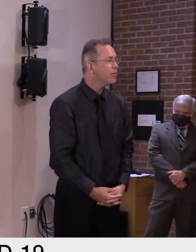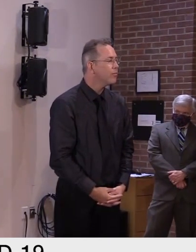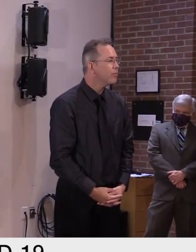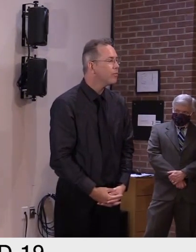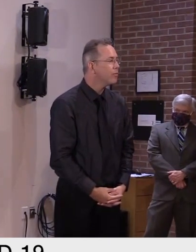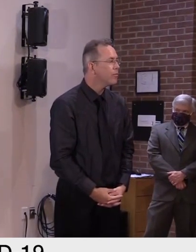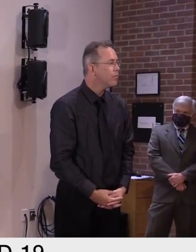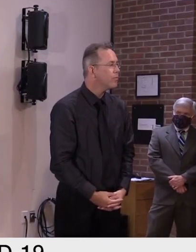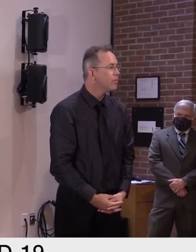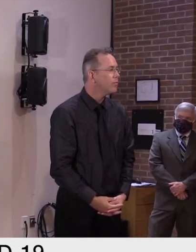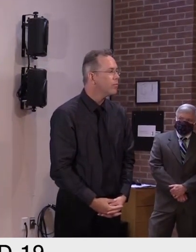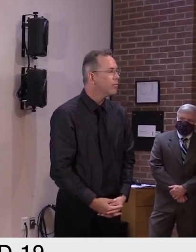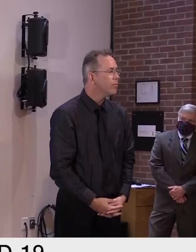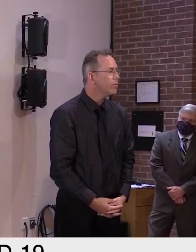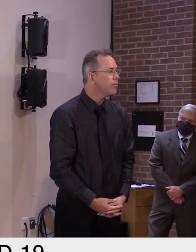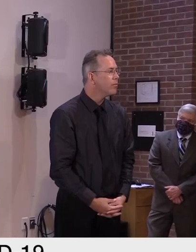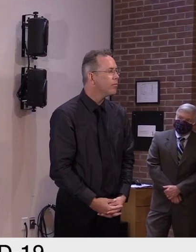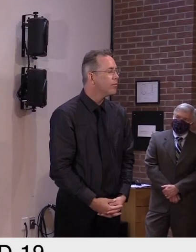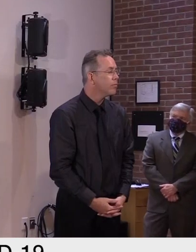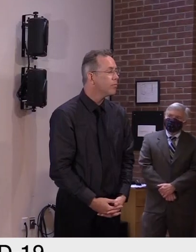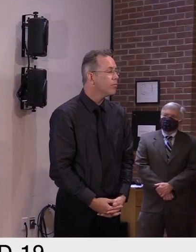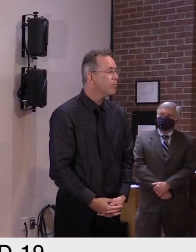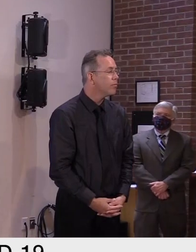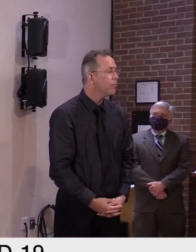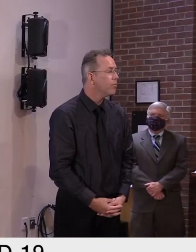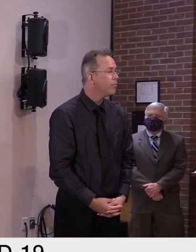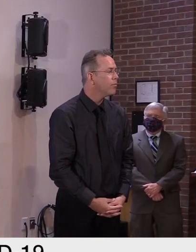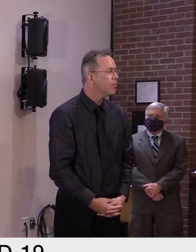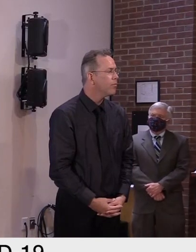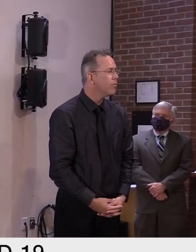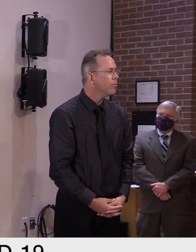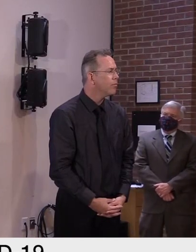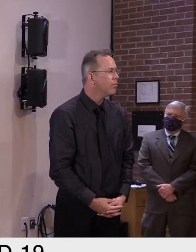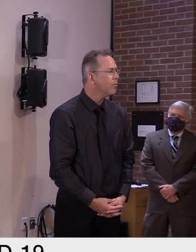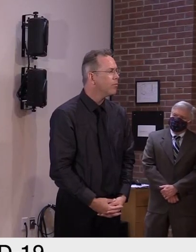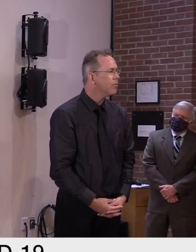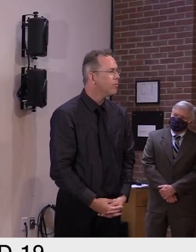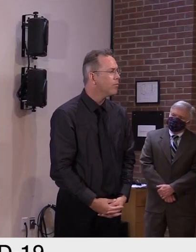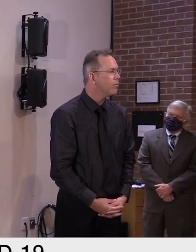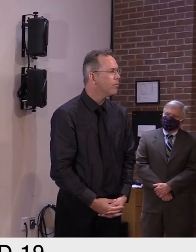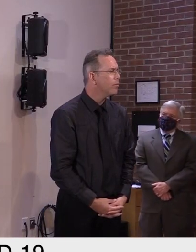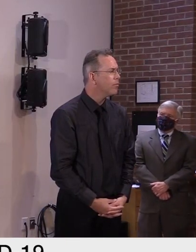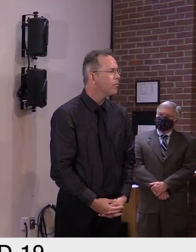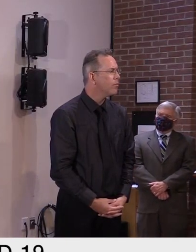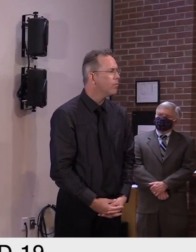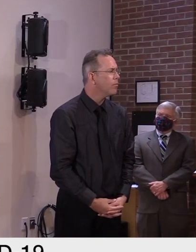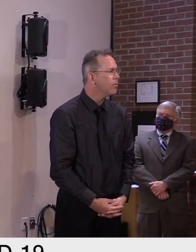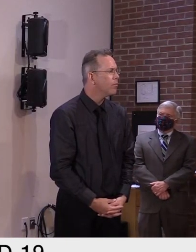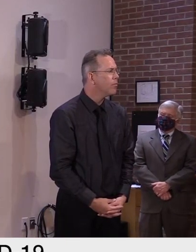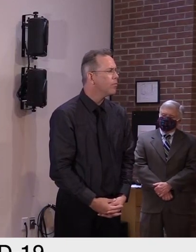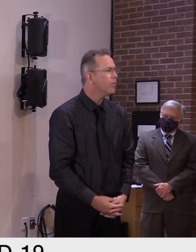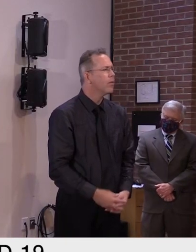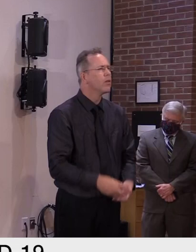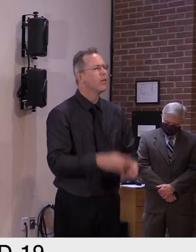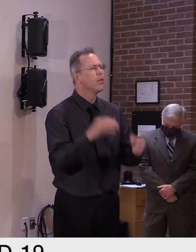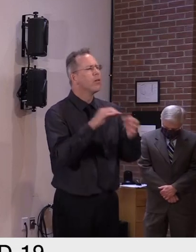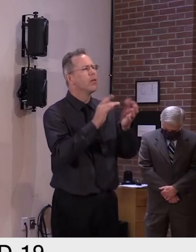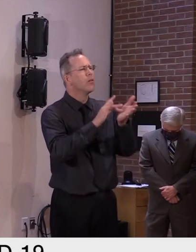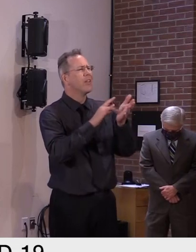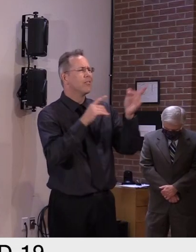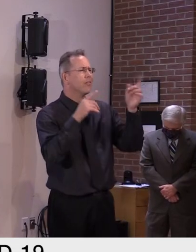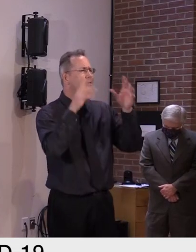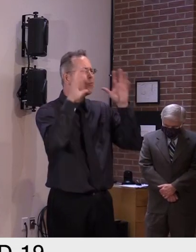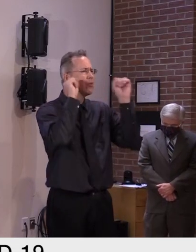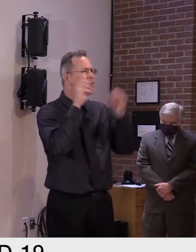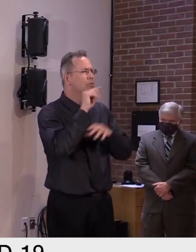Yeah, remdesivir is becoming all of a sudden one of the most studied drugs in just a very, very short period of time. So the